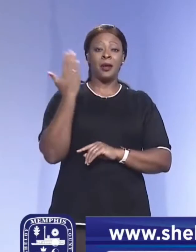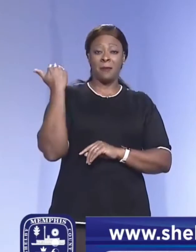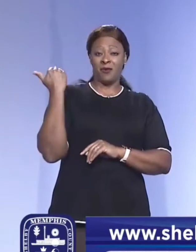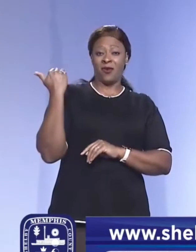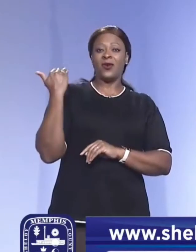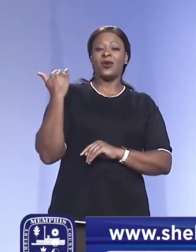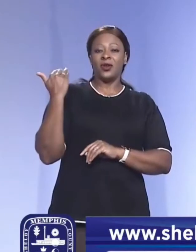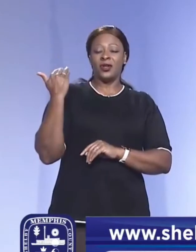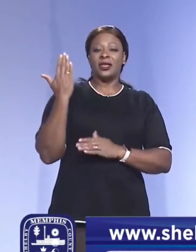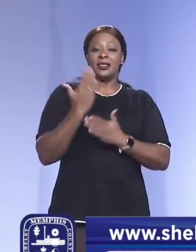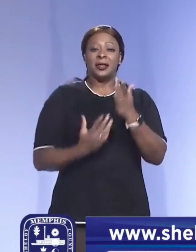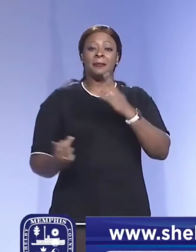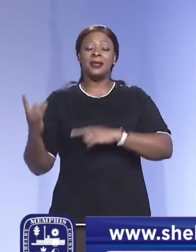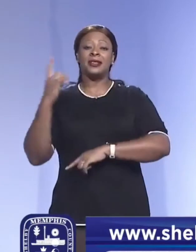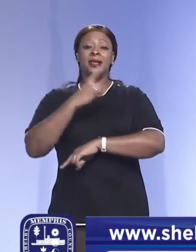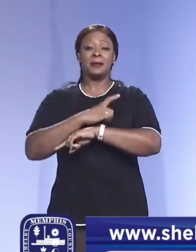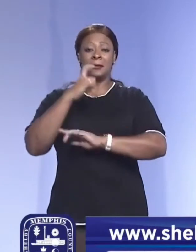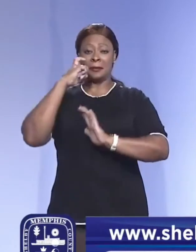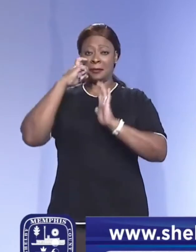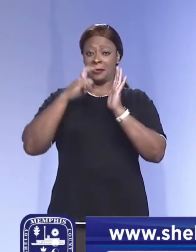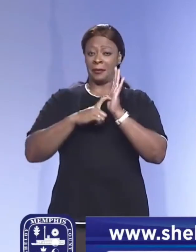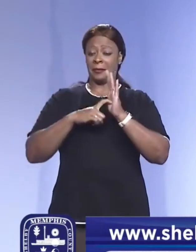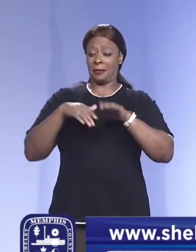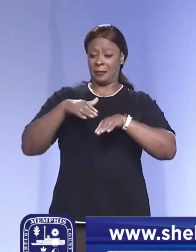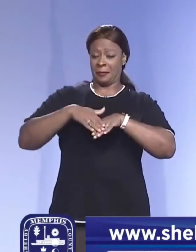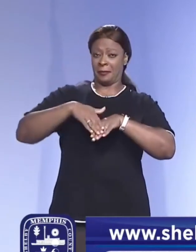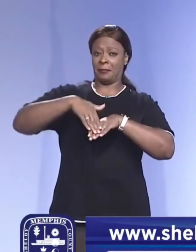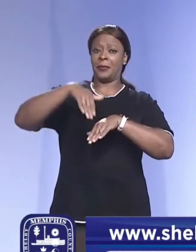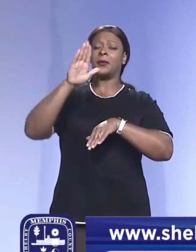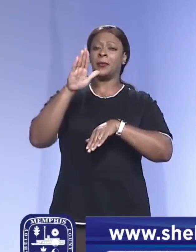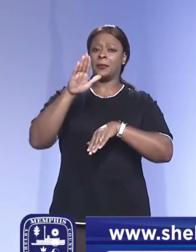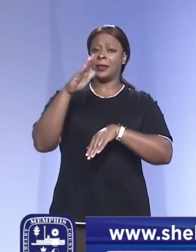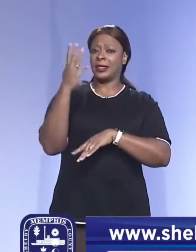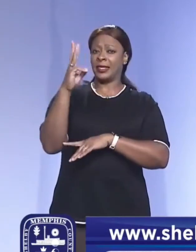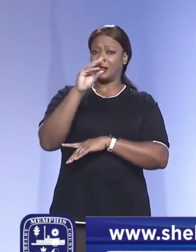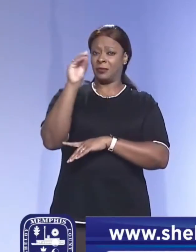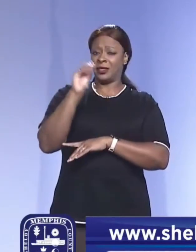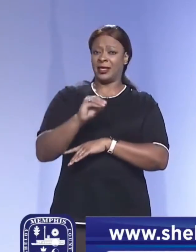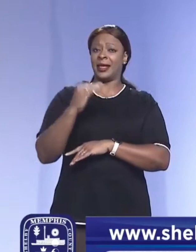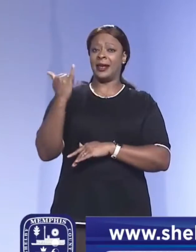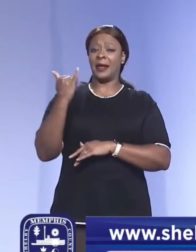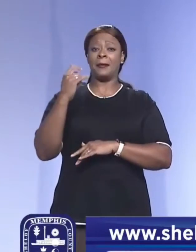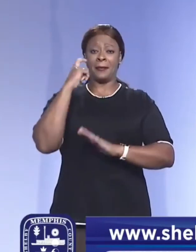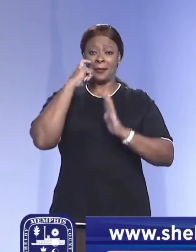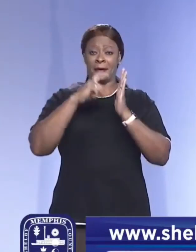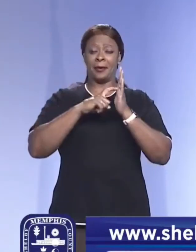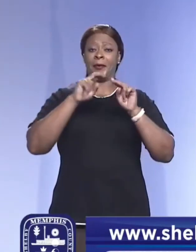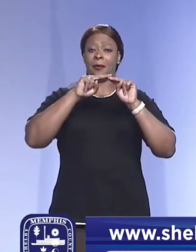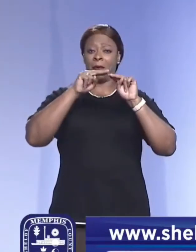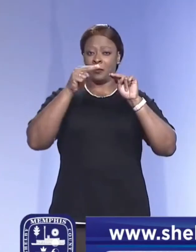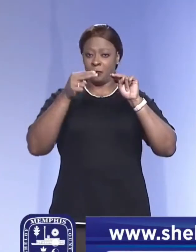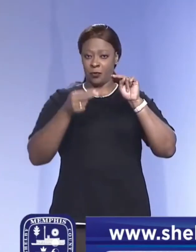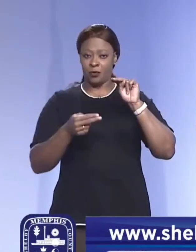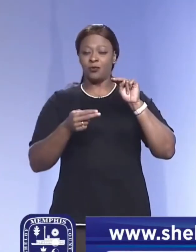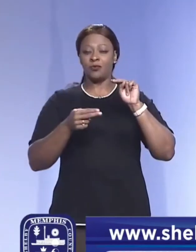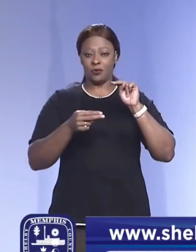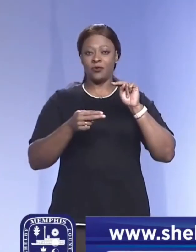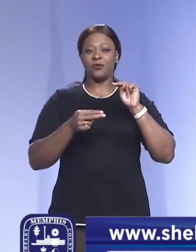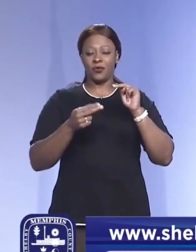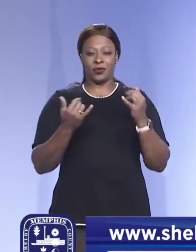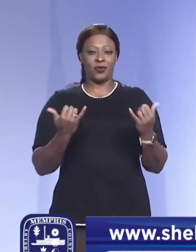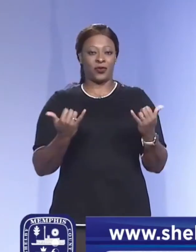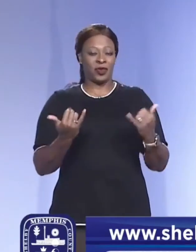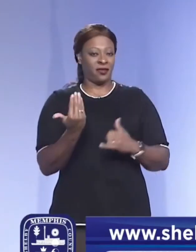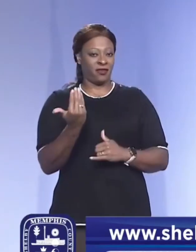in some days, it has been up greater than 16%. Now it's showing a downward trend, currently